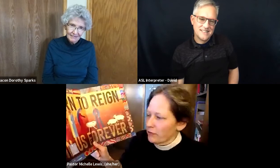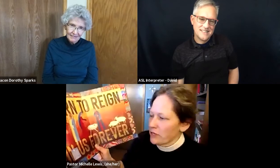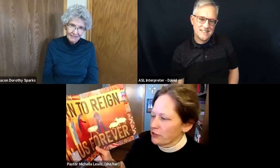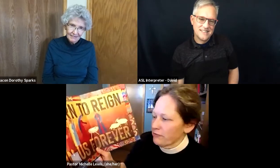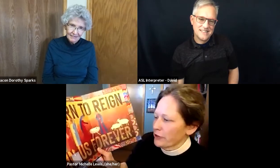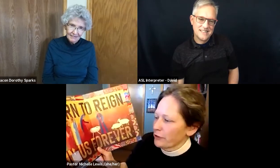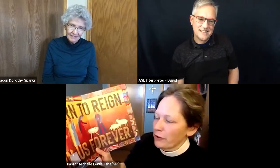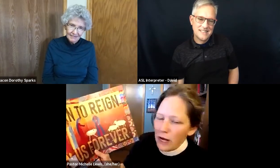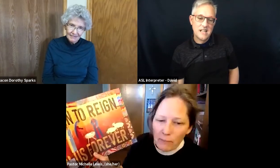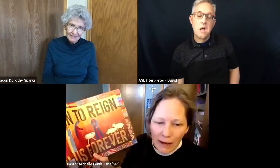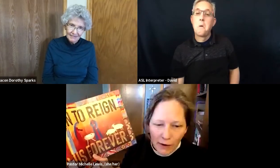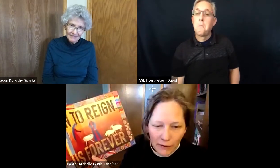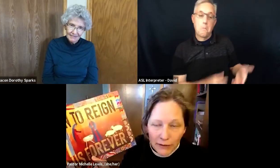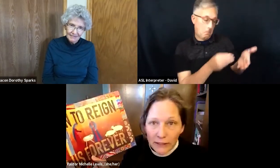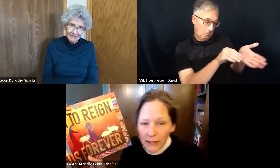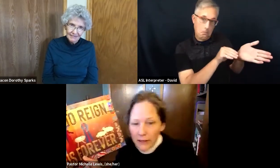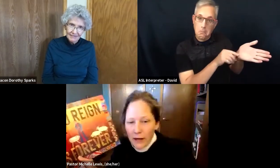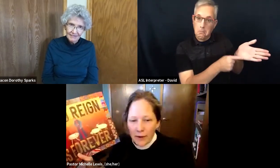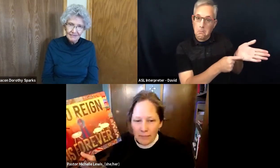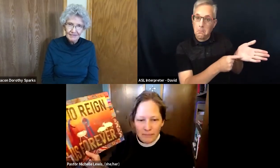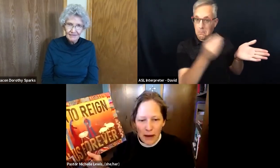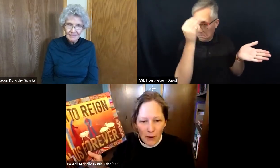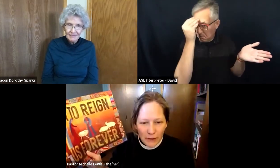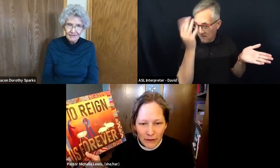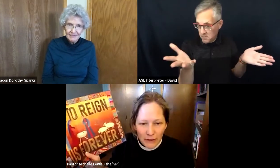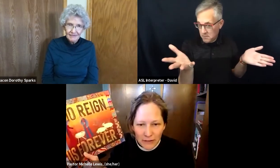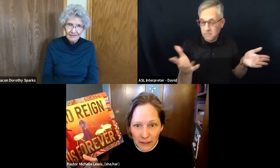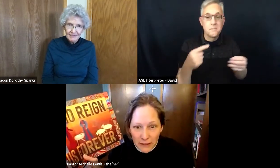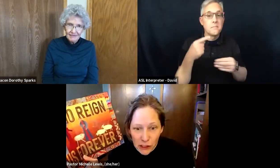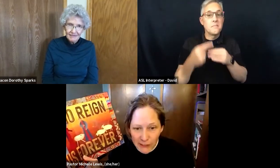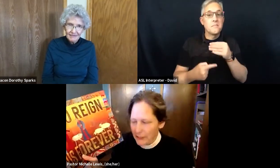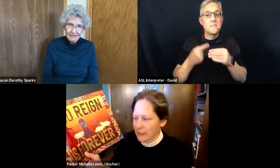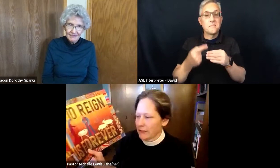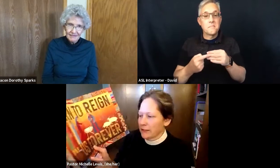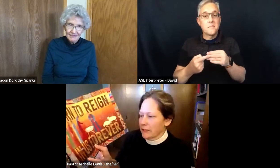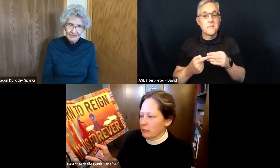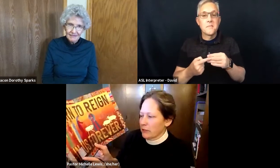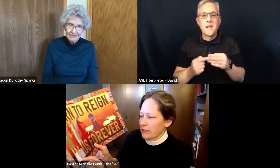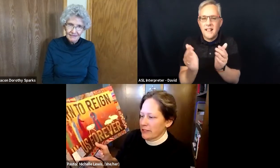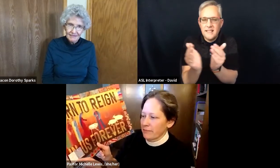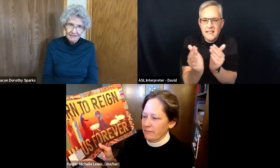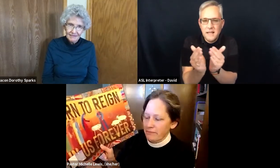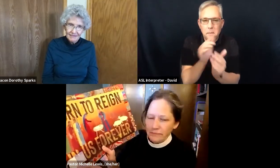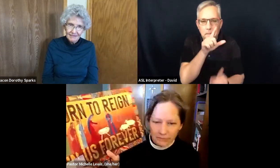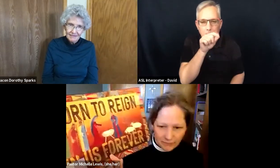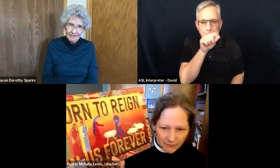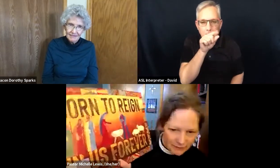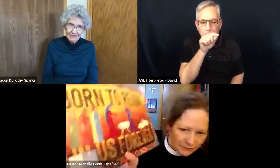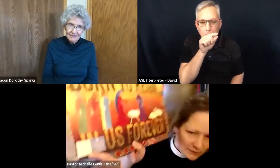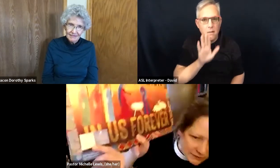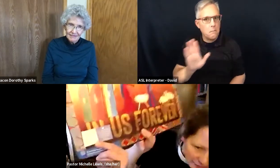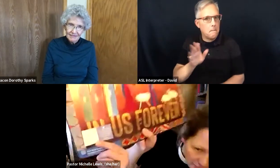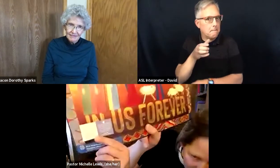Here's some information for you about the power of little chicks, little birds.